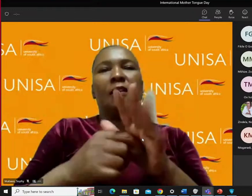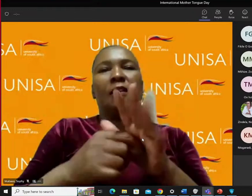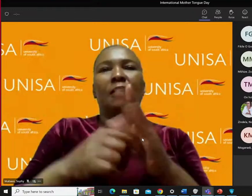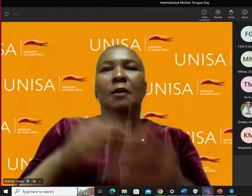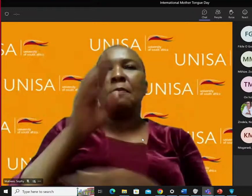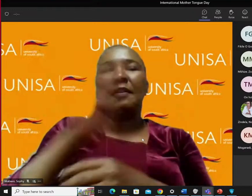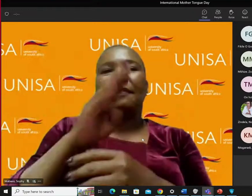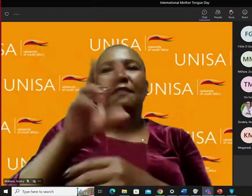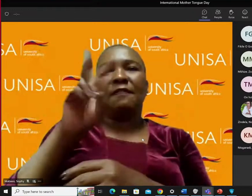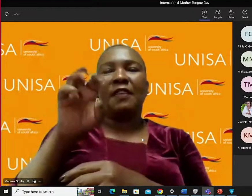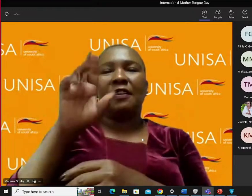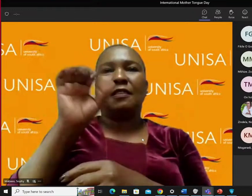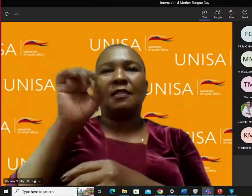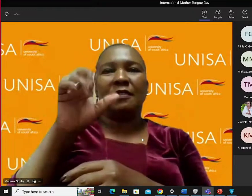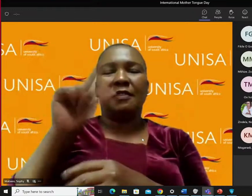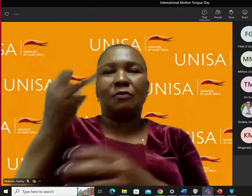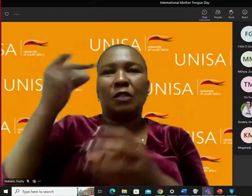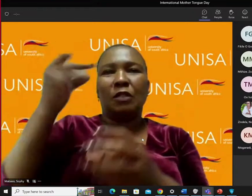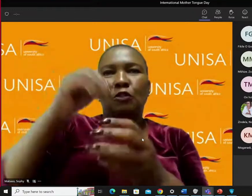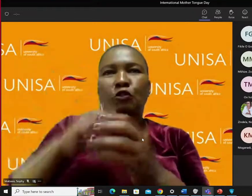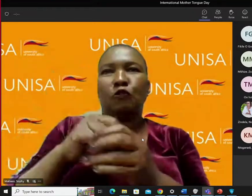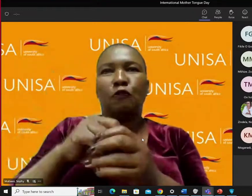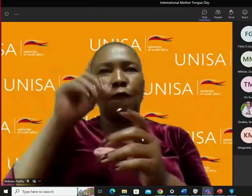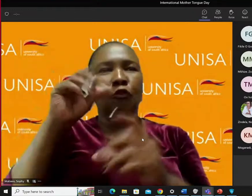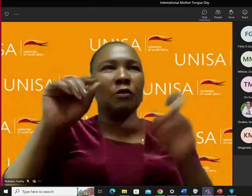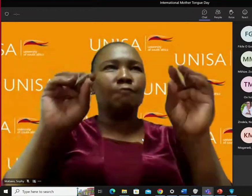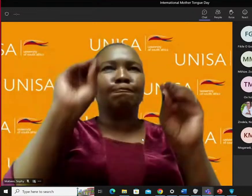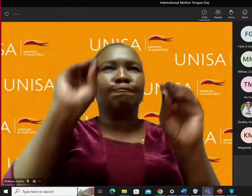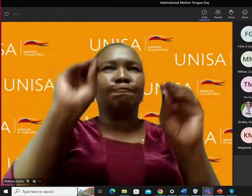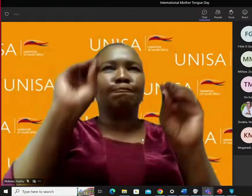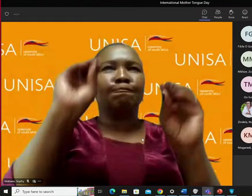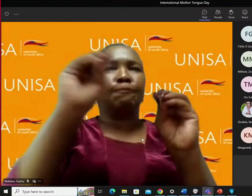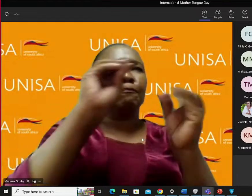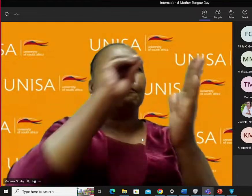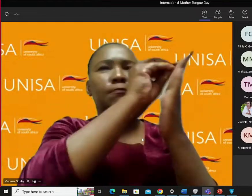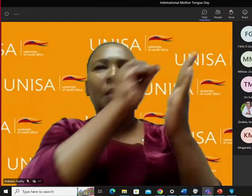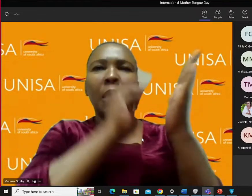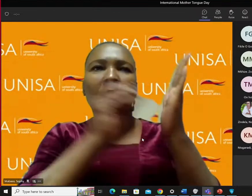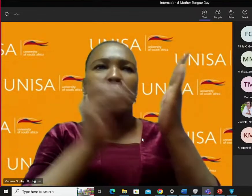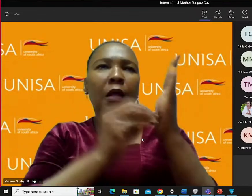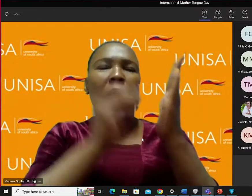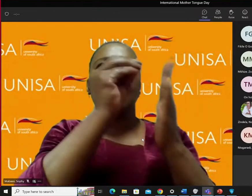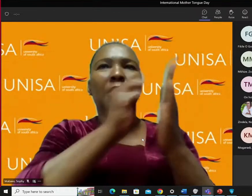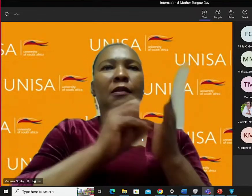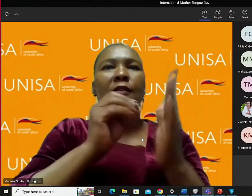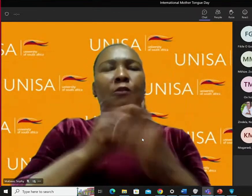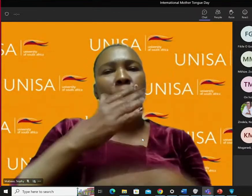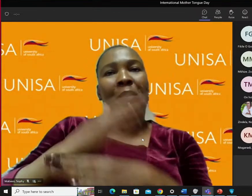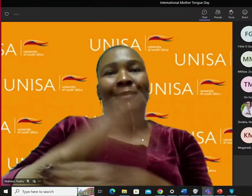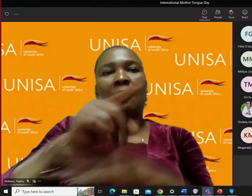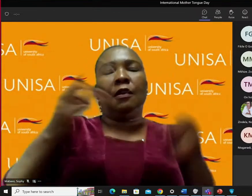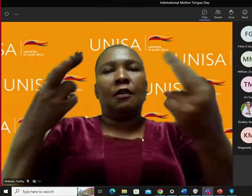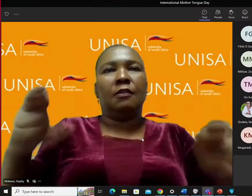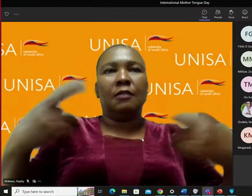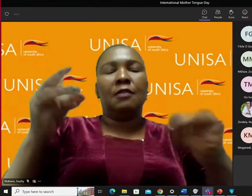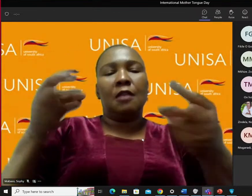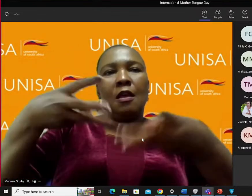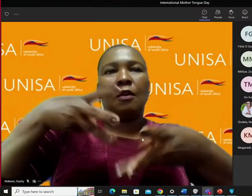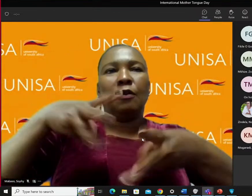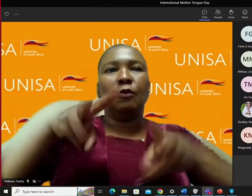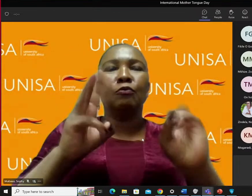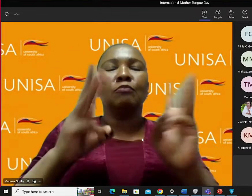we can include photos of those beer vessels and thereby further enhance this resource as a way